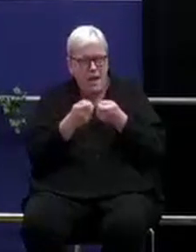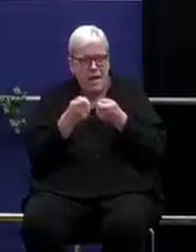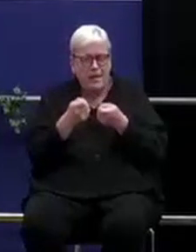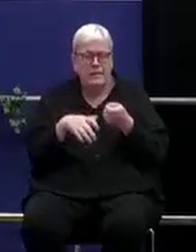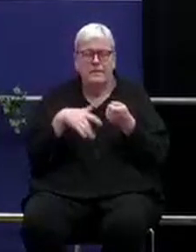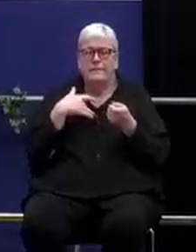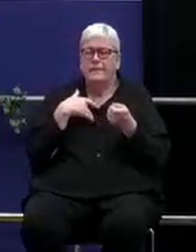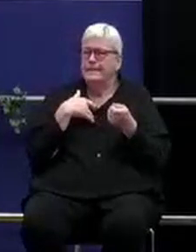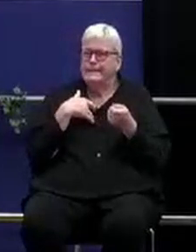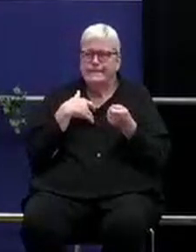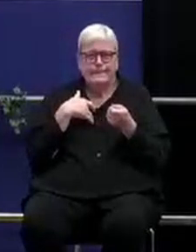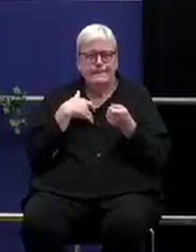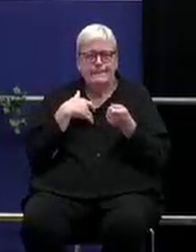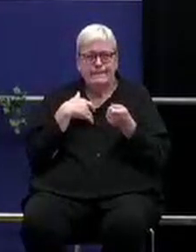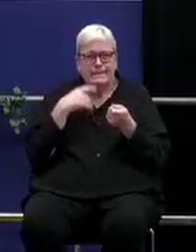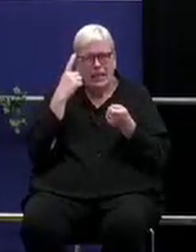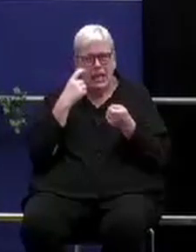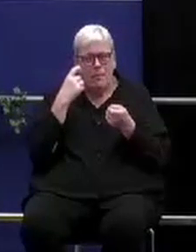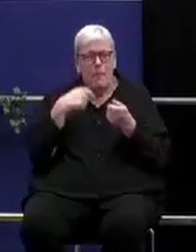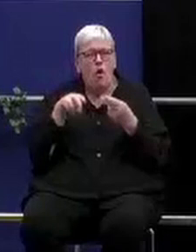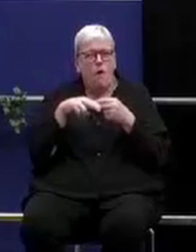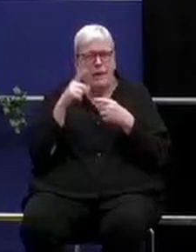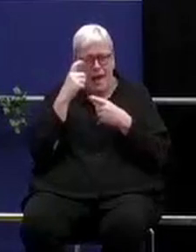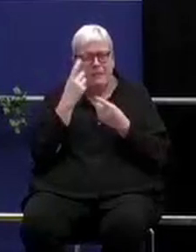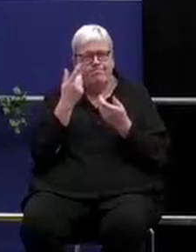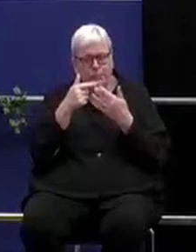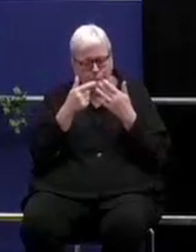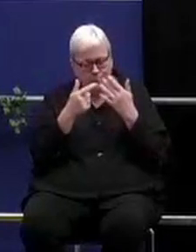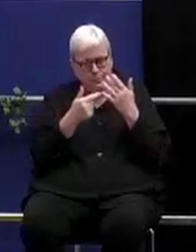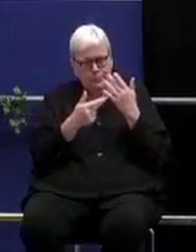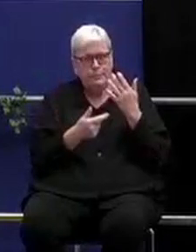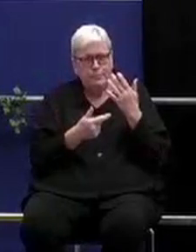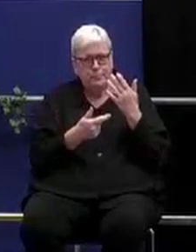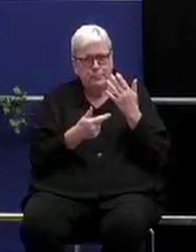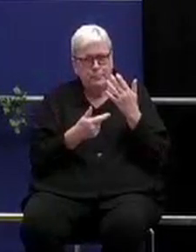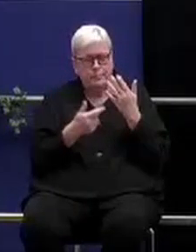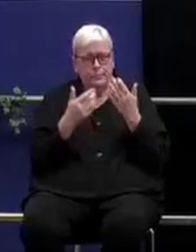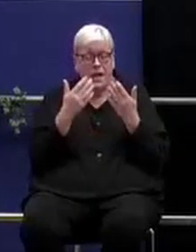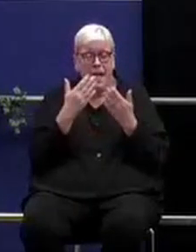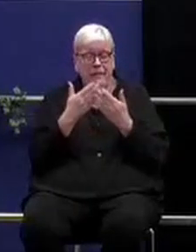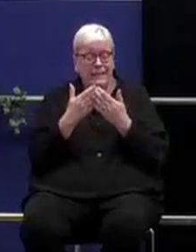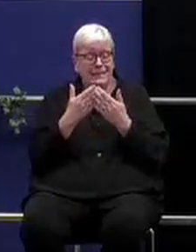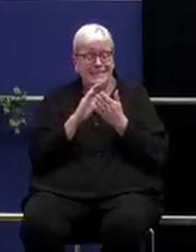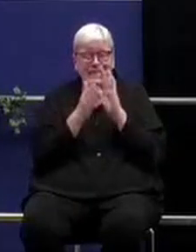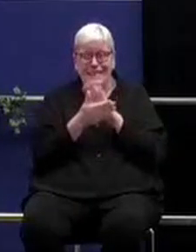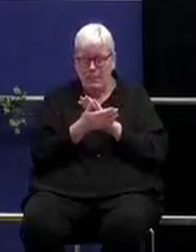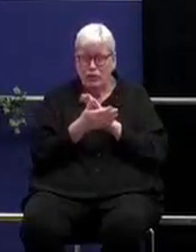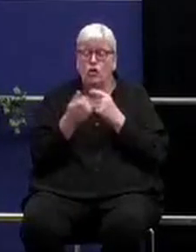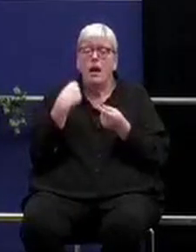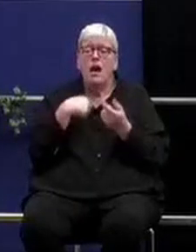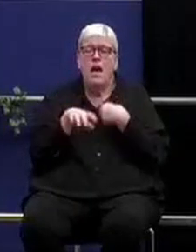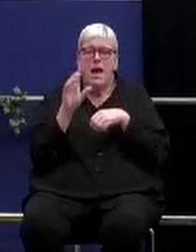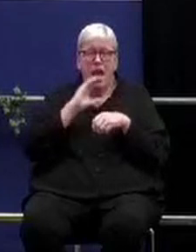way to explore what they're capable of. I think flawed characters are really interesting. That's what appeals to me as a